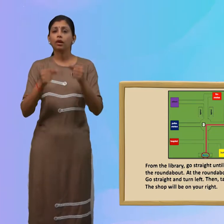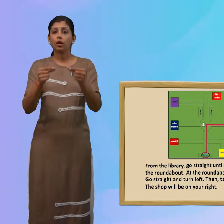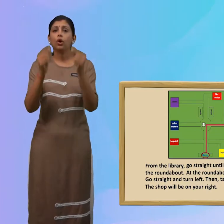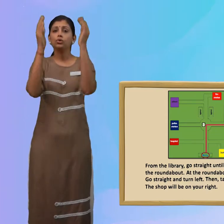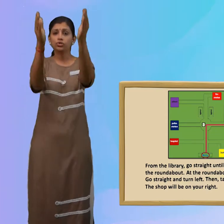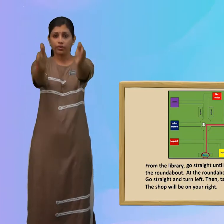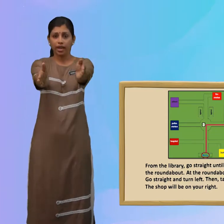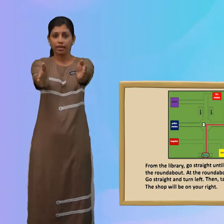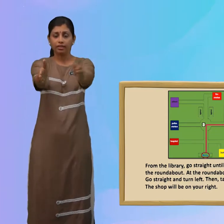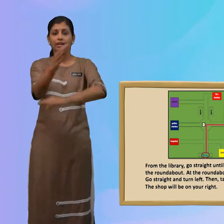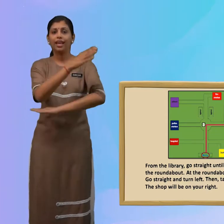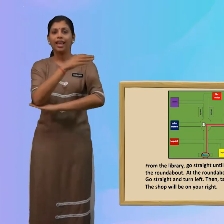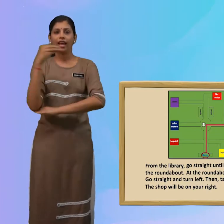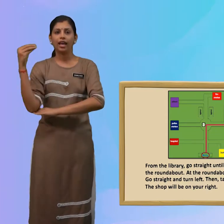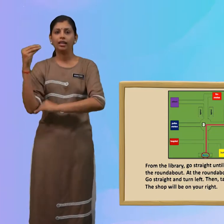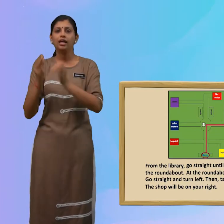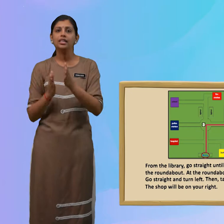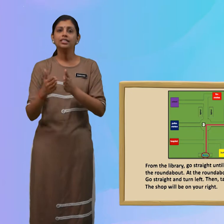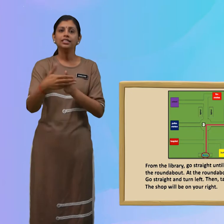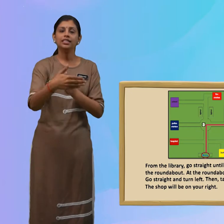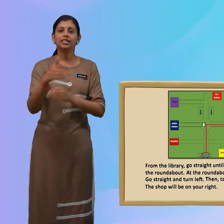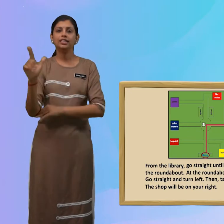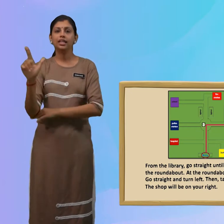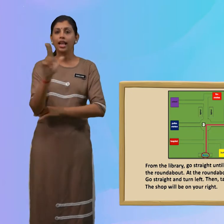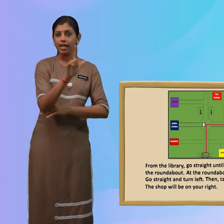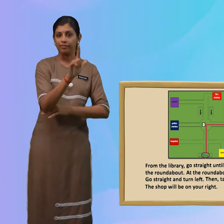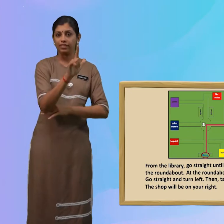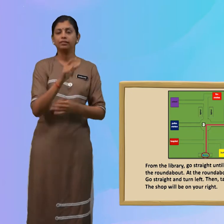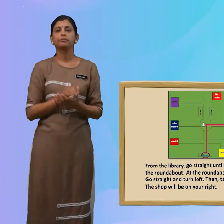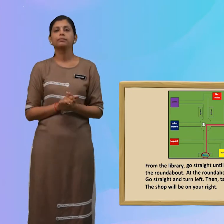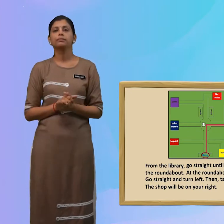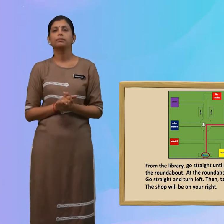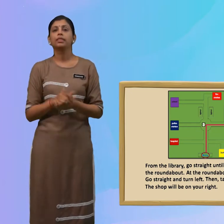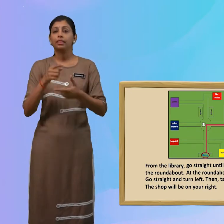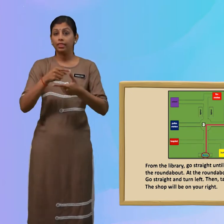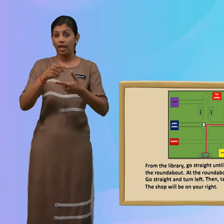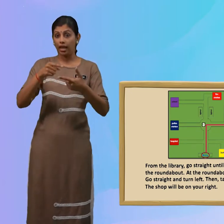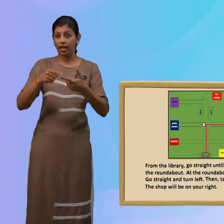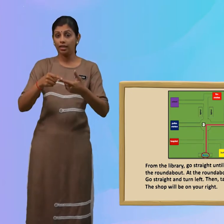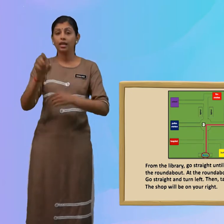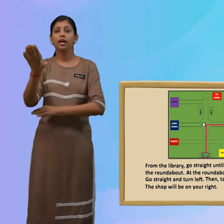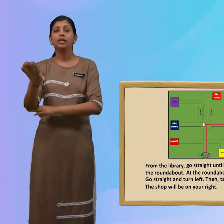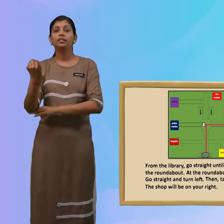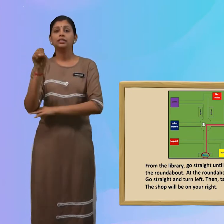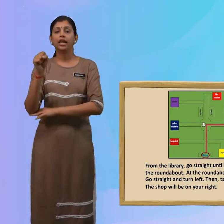Go straight and turn left. Then take